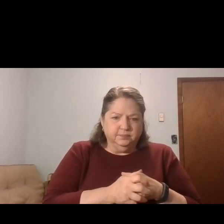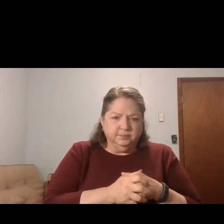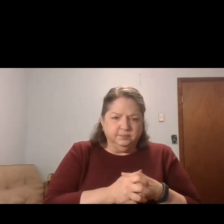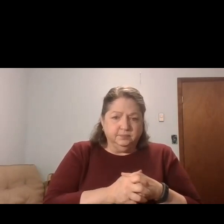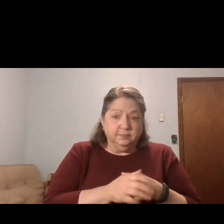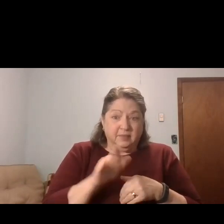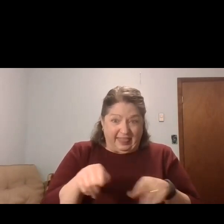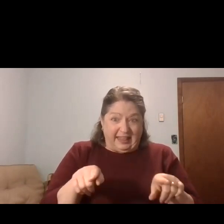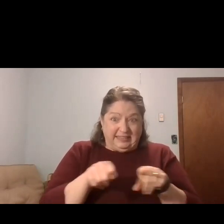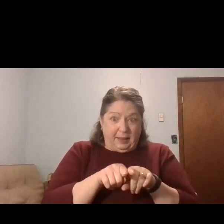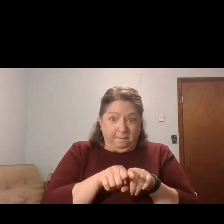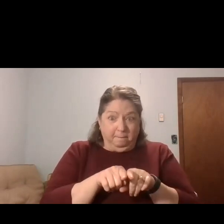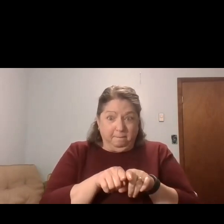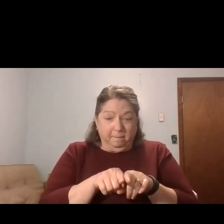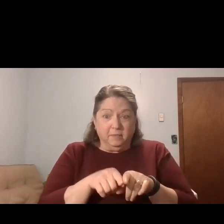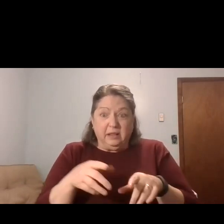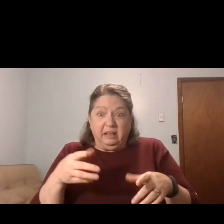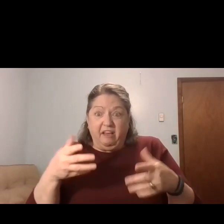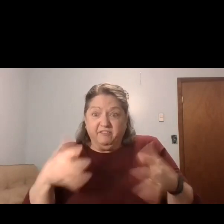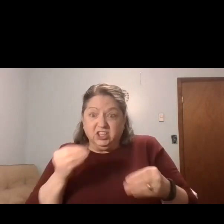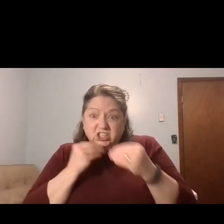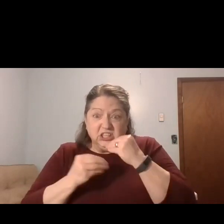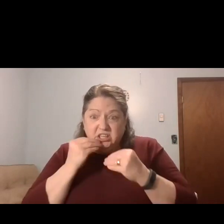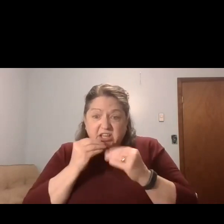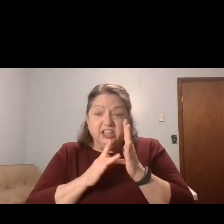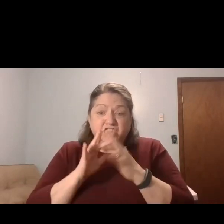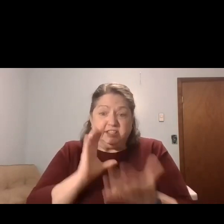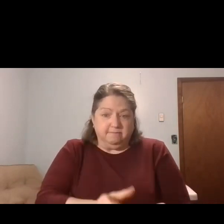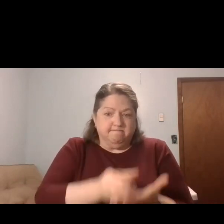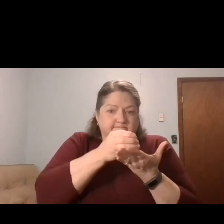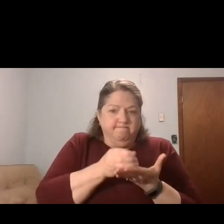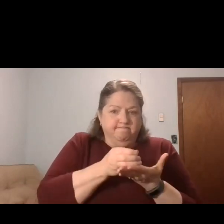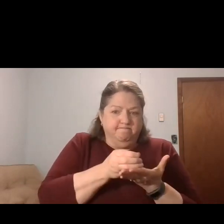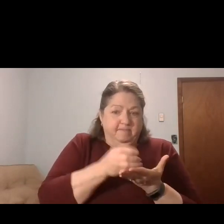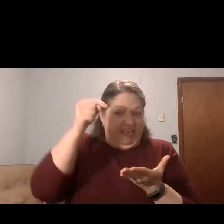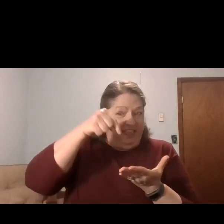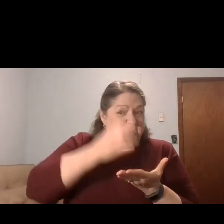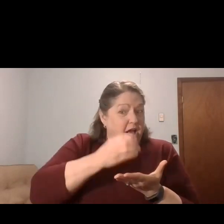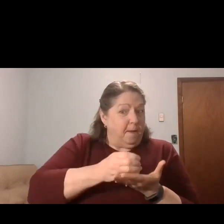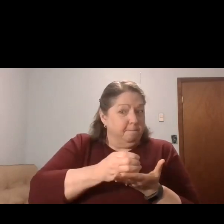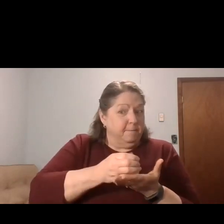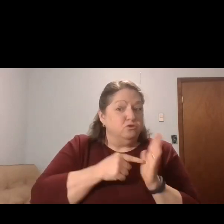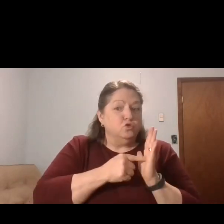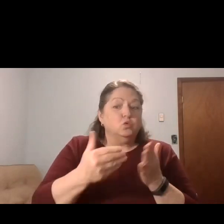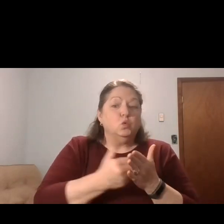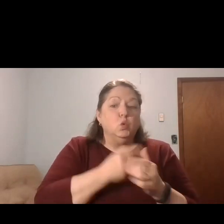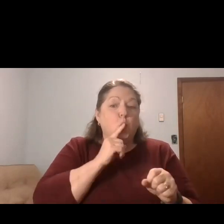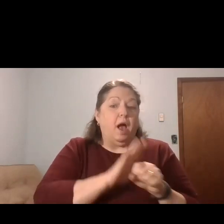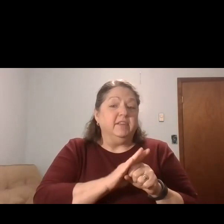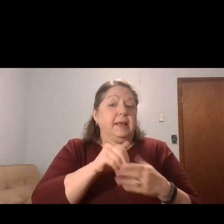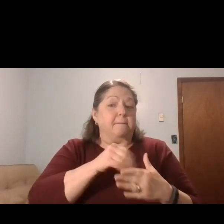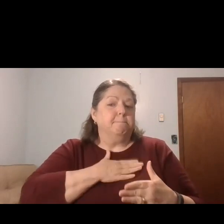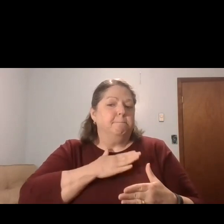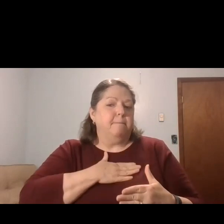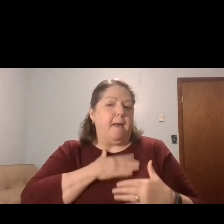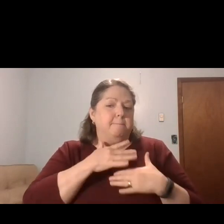In the same way, after supper, Jesus took the cup and he said, "This cup is the new covenant in my blood." And he told the